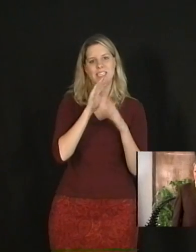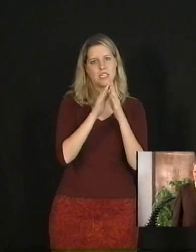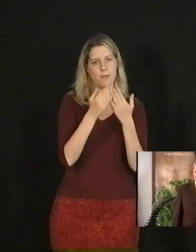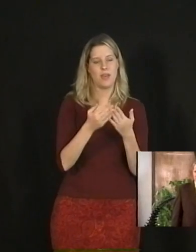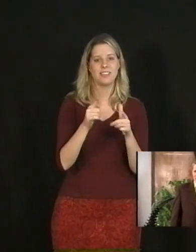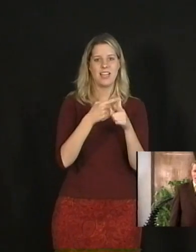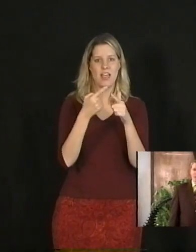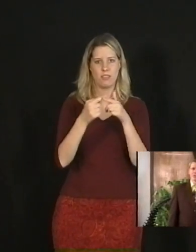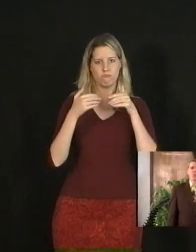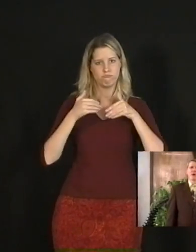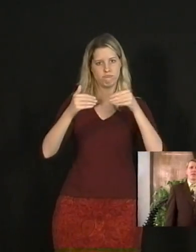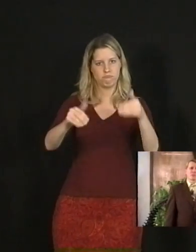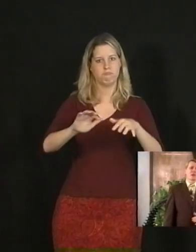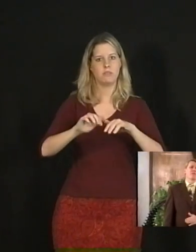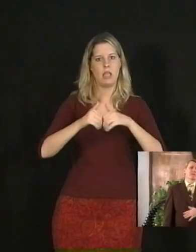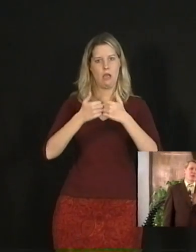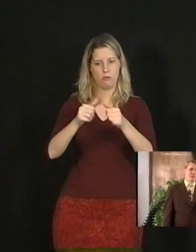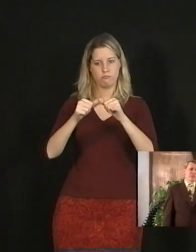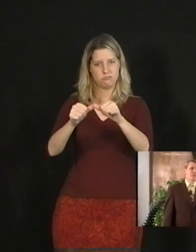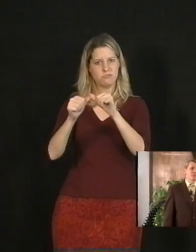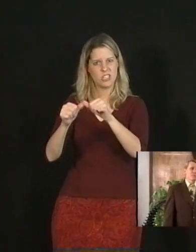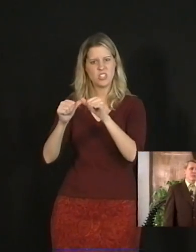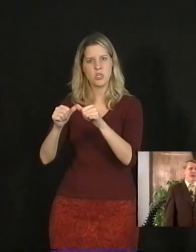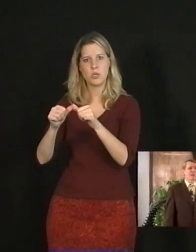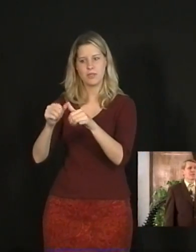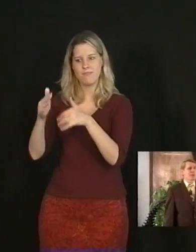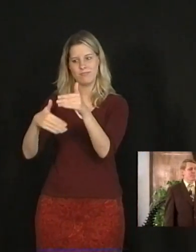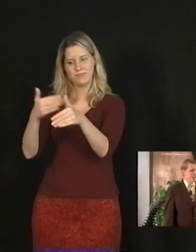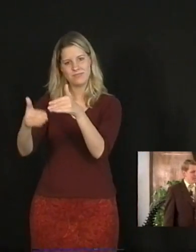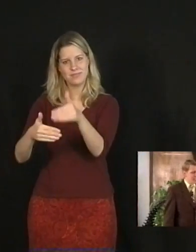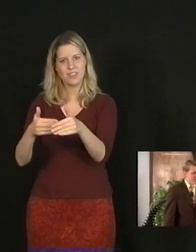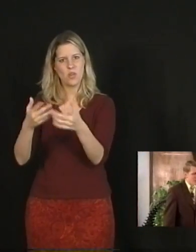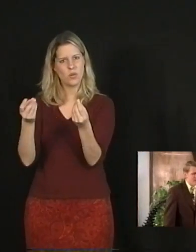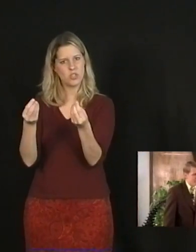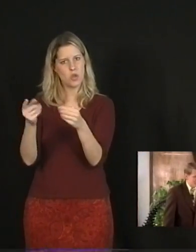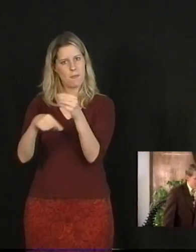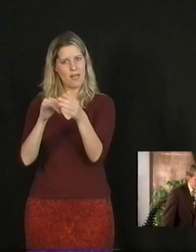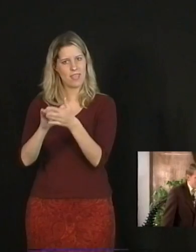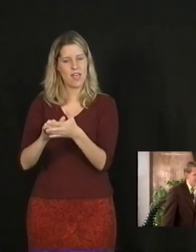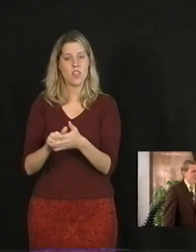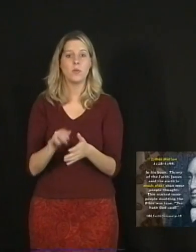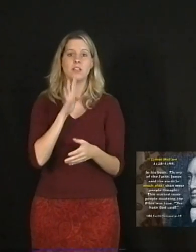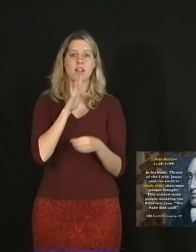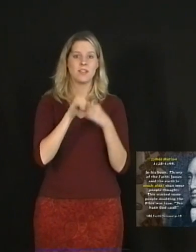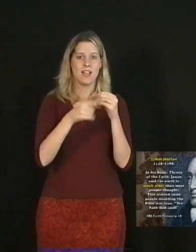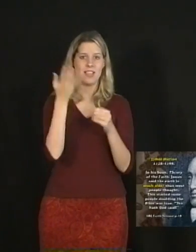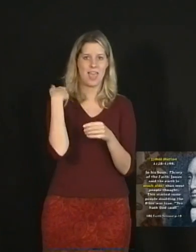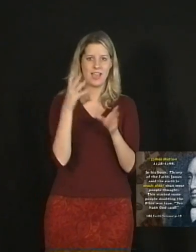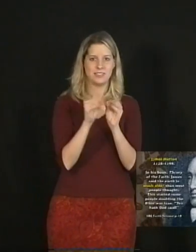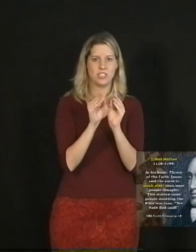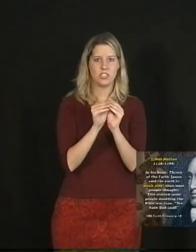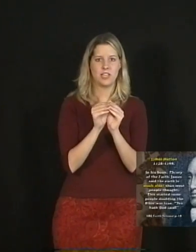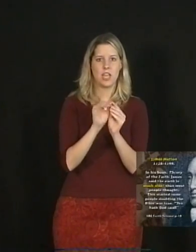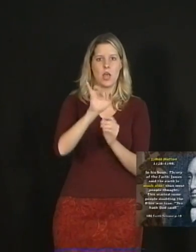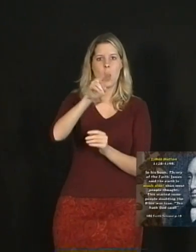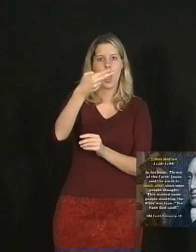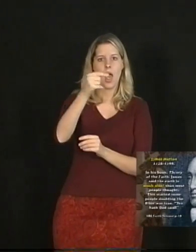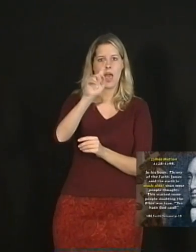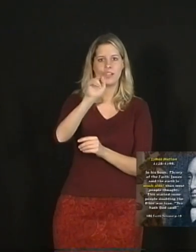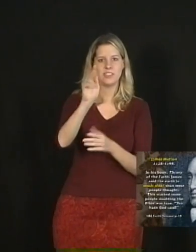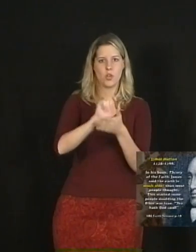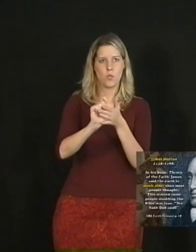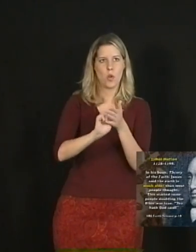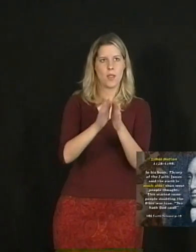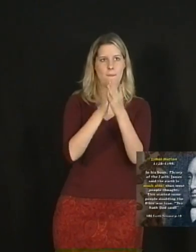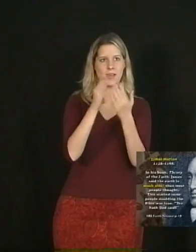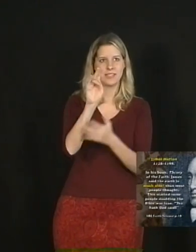in the textbooks, and then go on into how it carries into some practical steps we can take. What do you do about it? We covered in the last sessions how that James Hutton